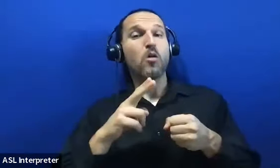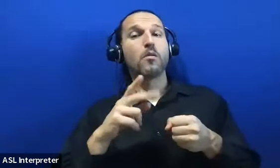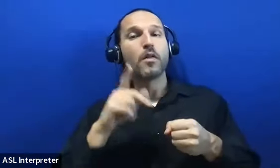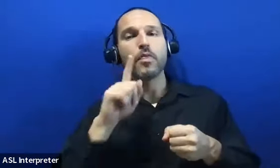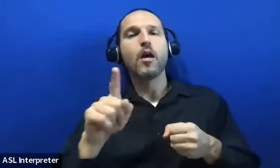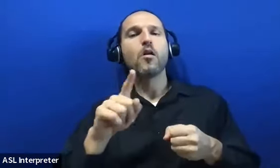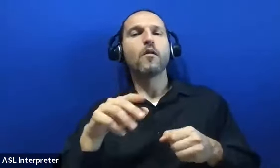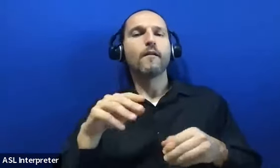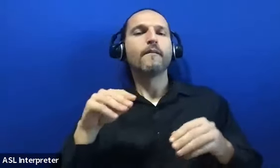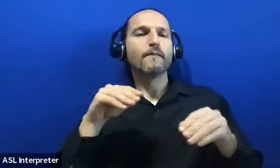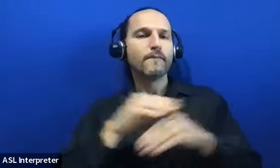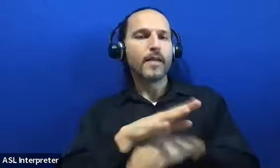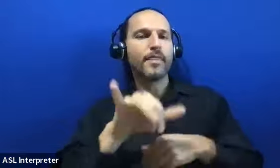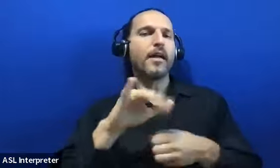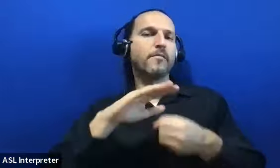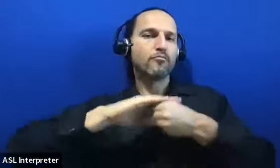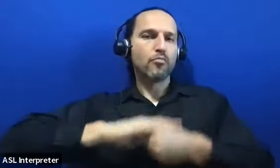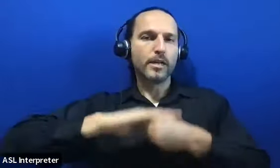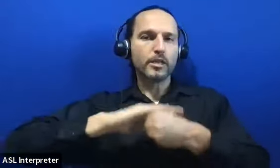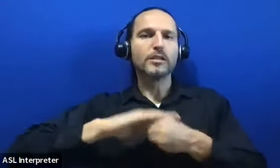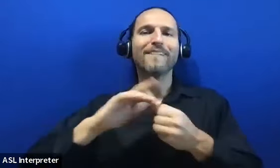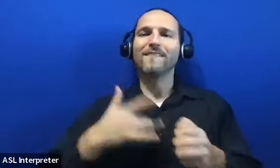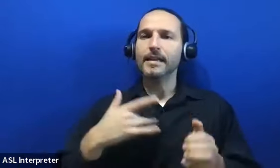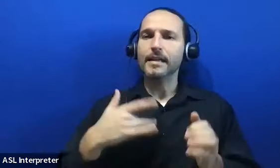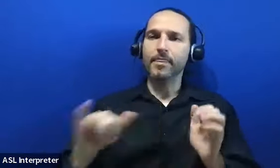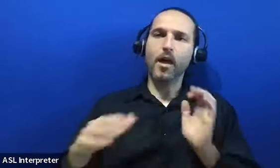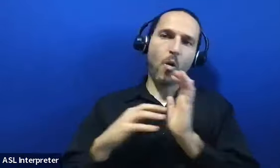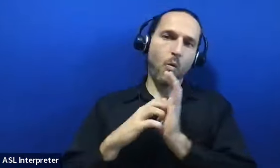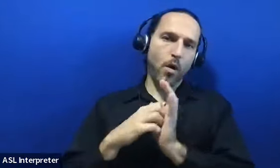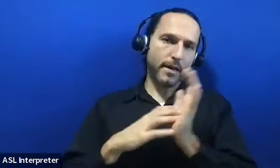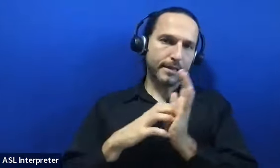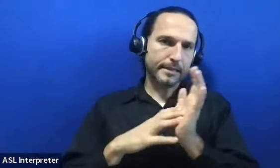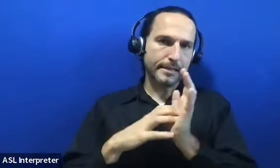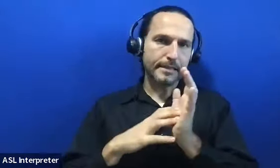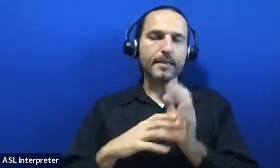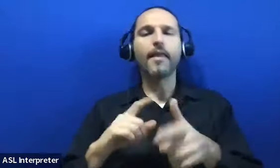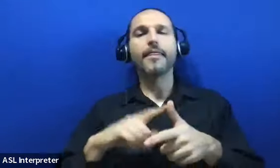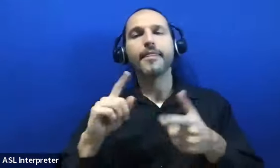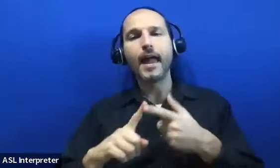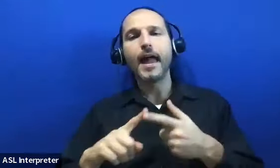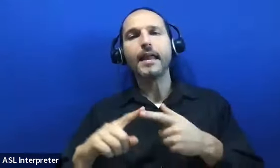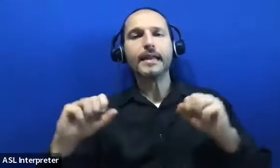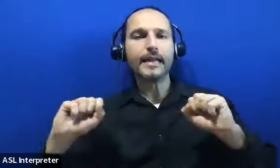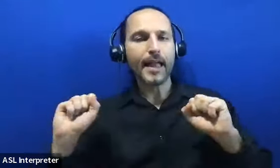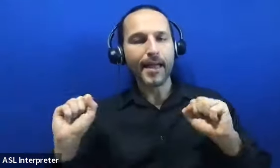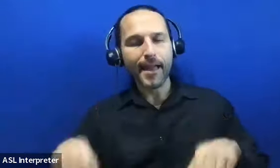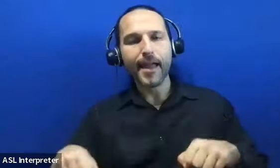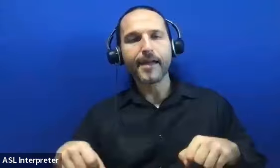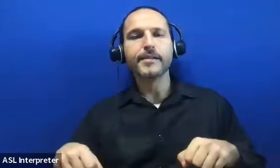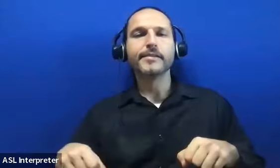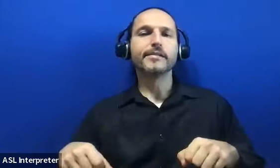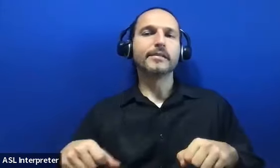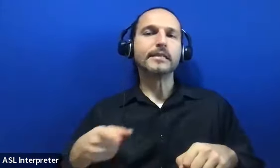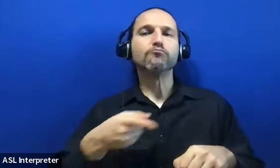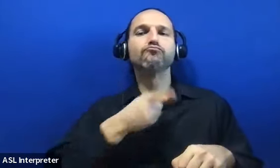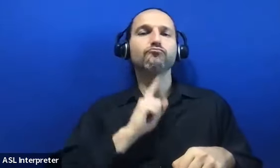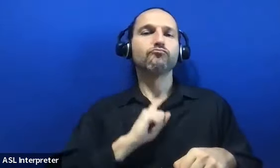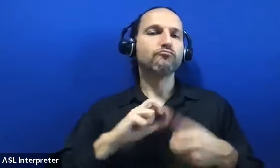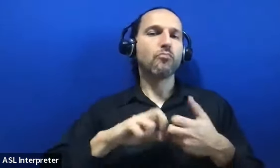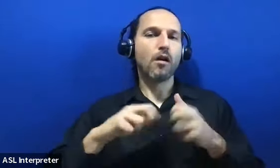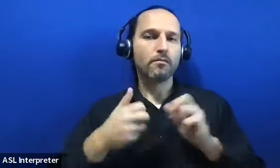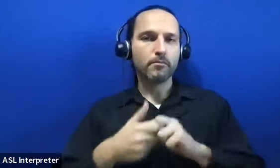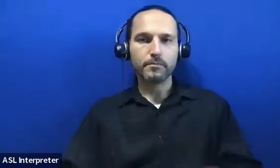the pressure system and can cause weakness and therefore potential swallowing